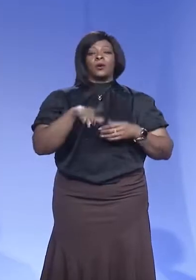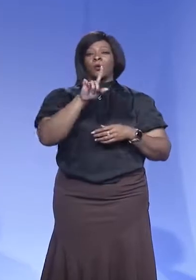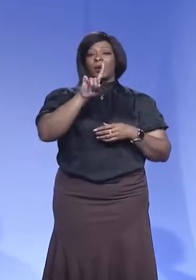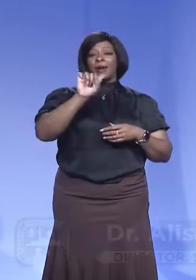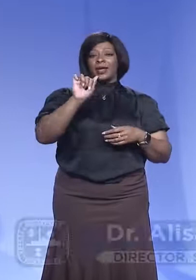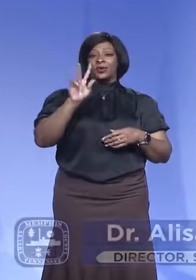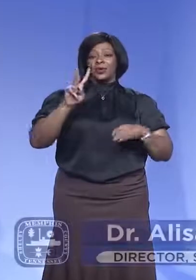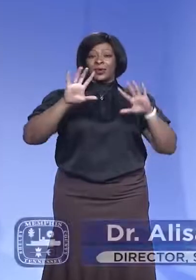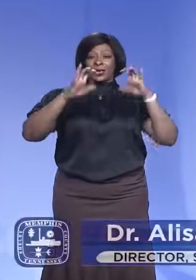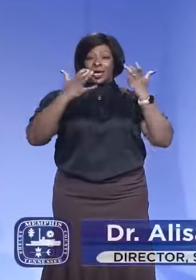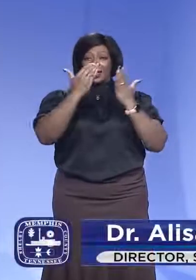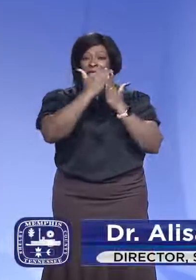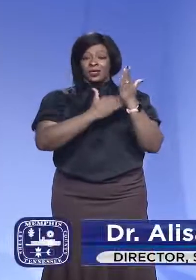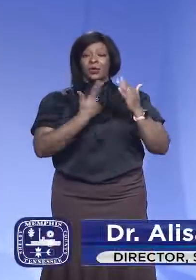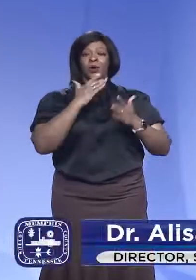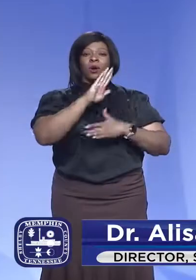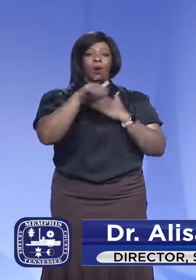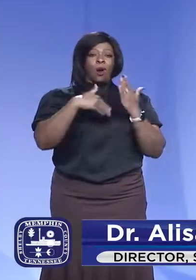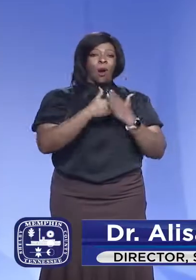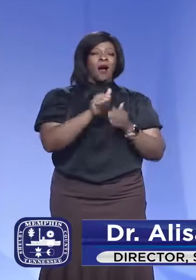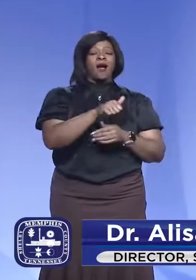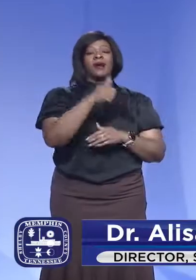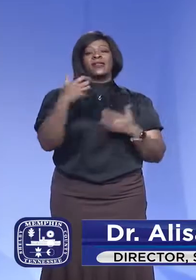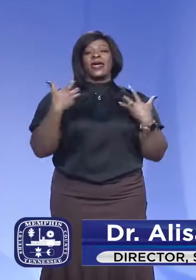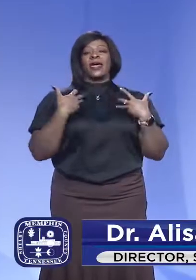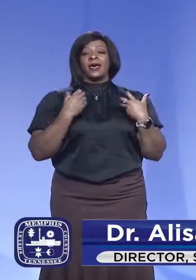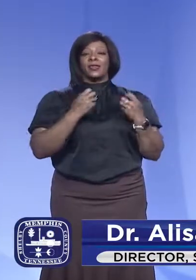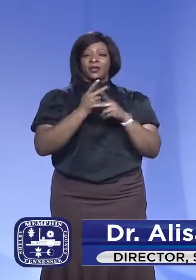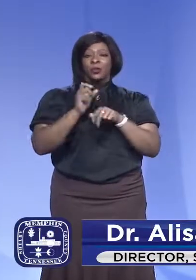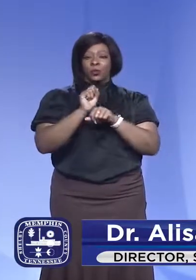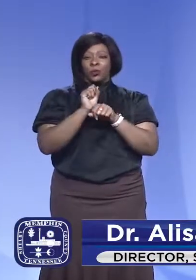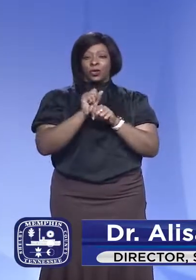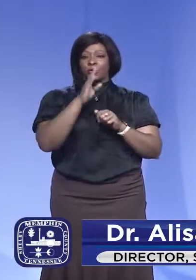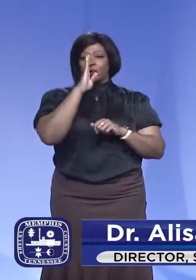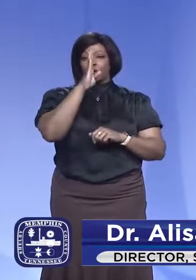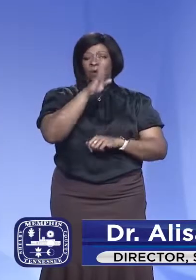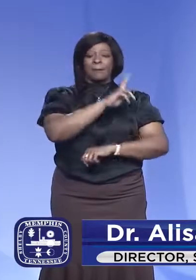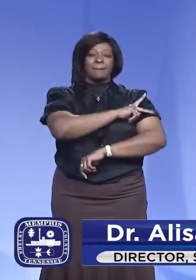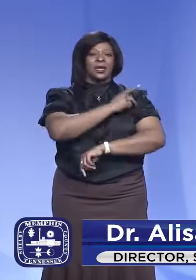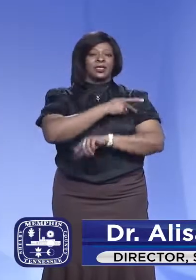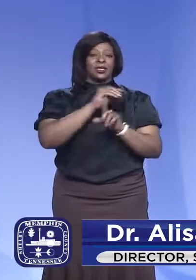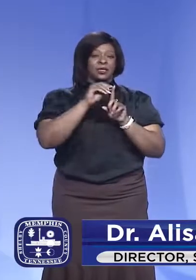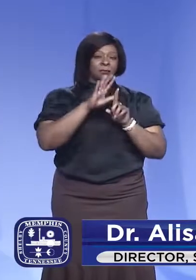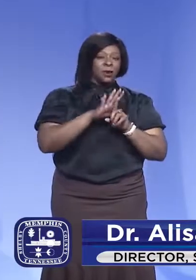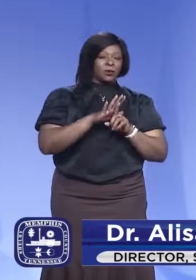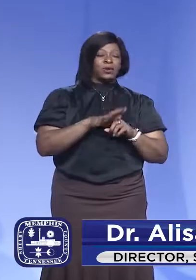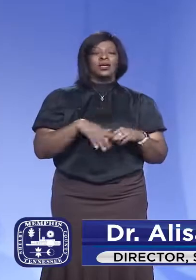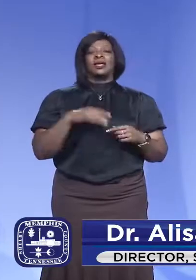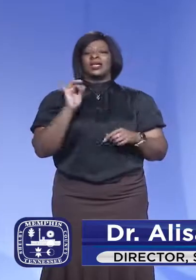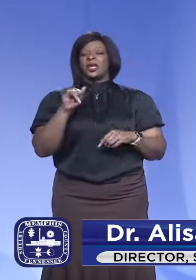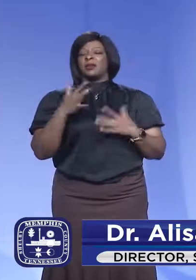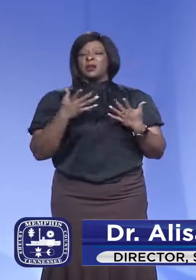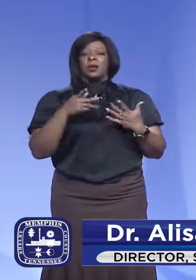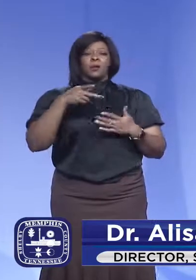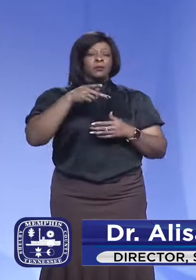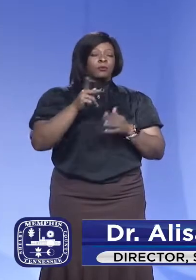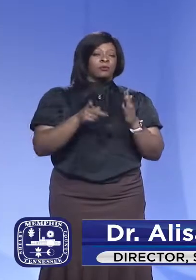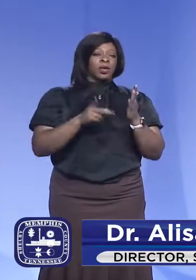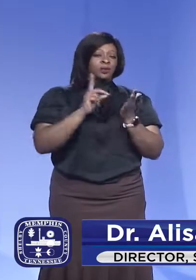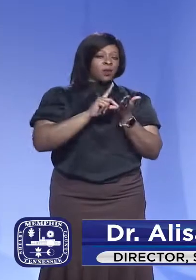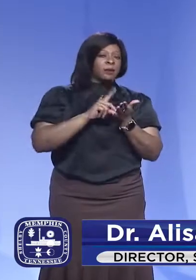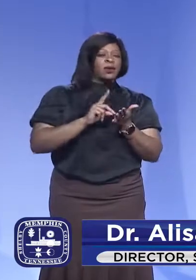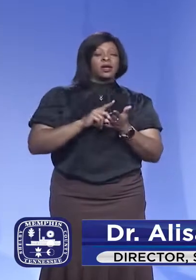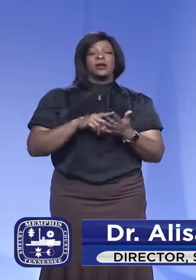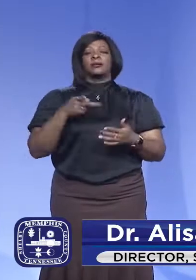1A2 category includes all other healthcare workers with direct patient exposure. So that's primary care